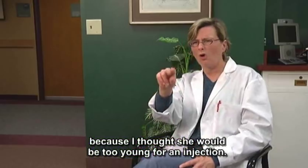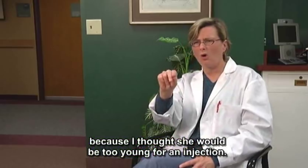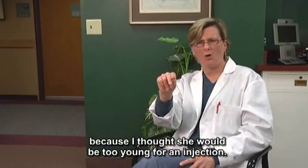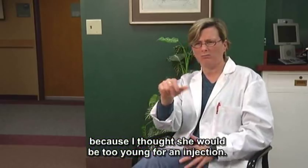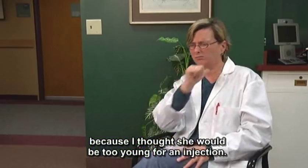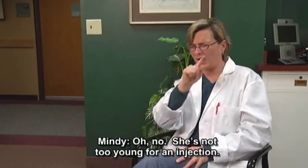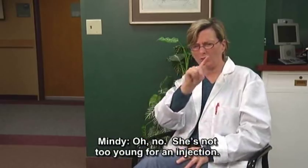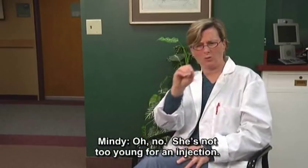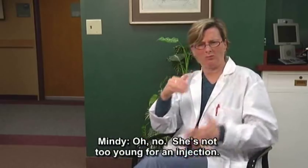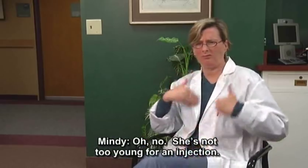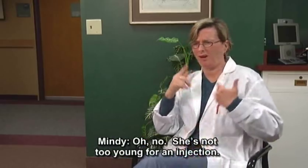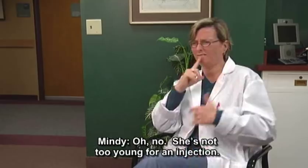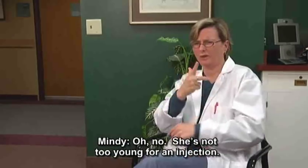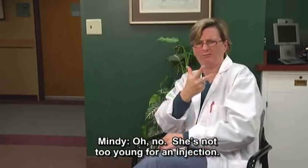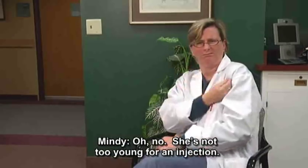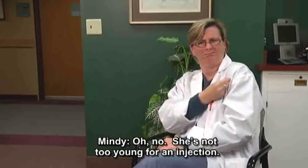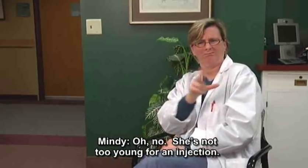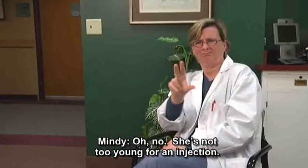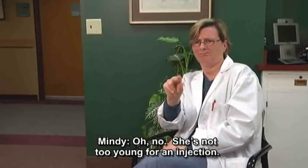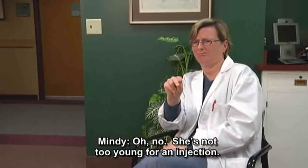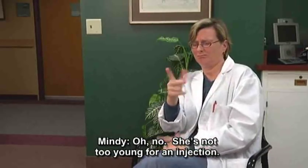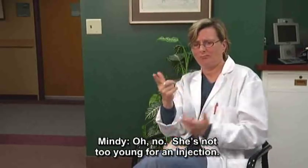oh no she's not too young for an injection